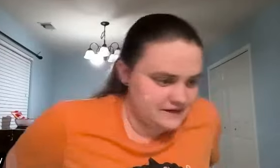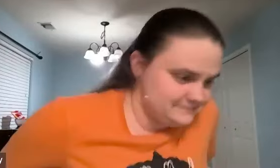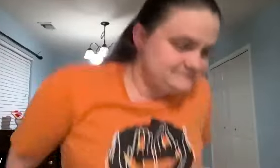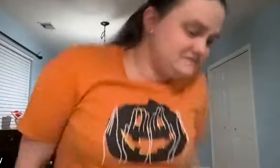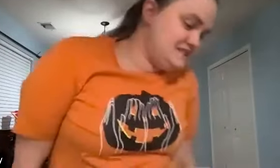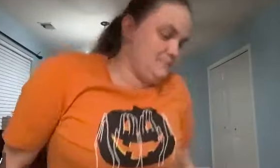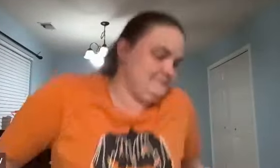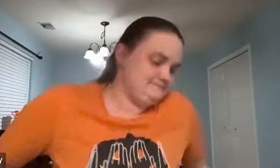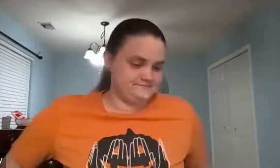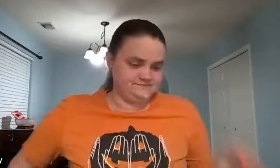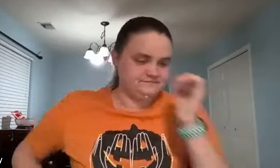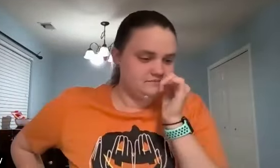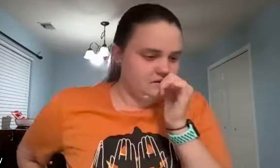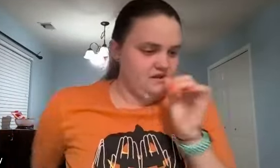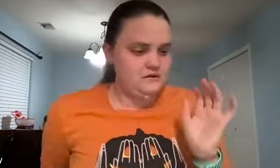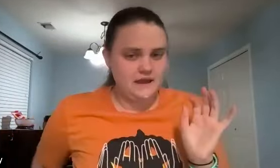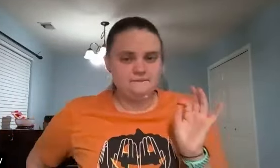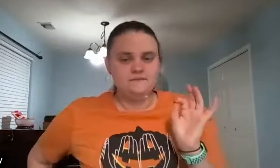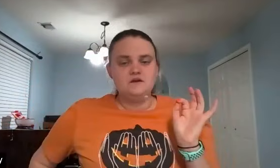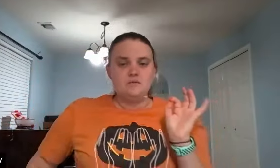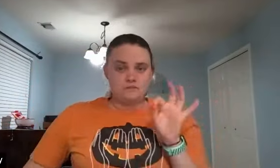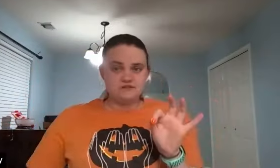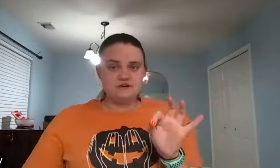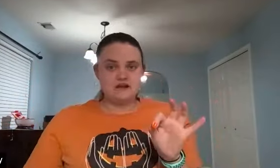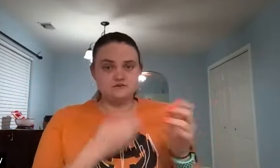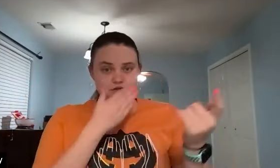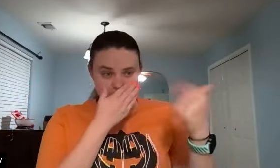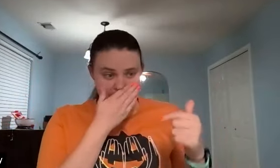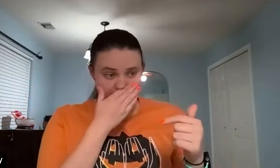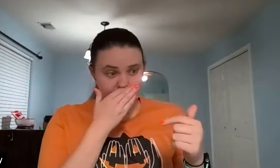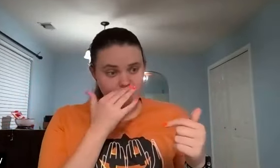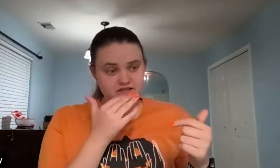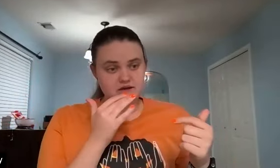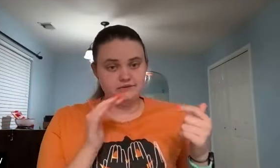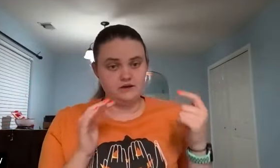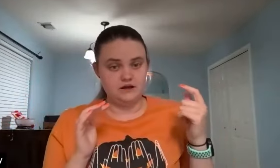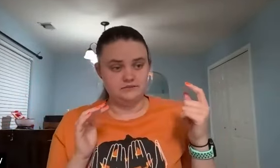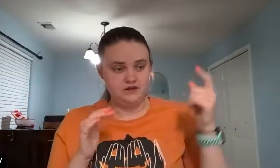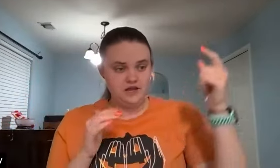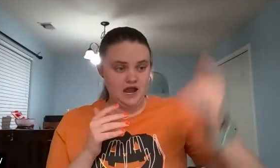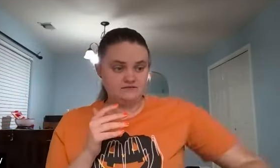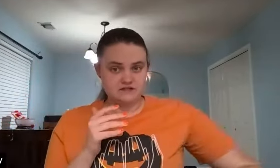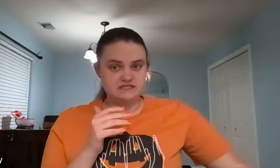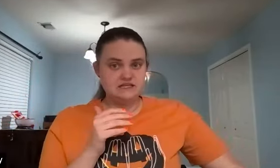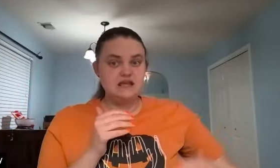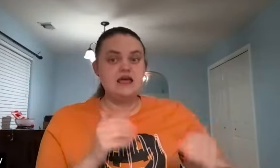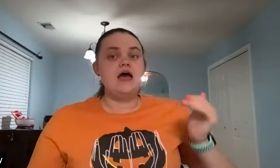fun. So, okay. What we'll do now is we'll go back through the ones that I have listed. And